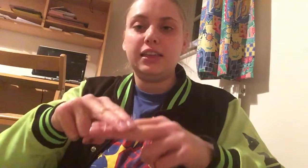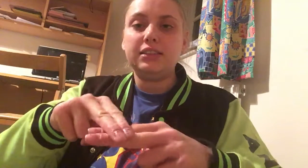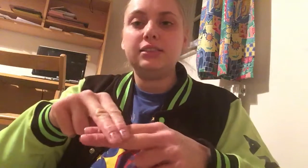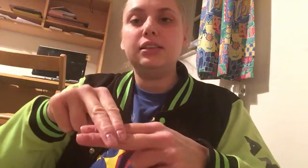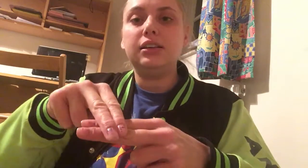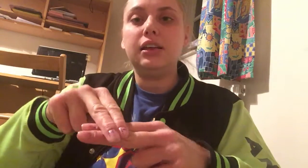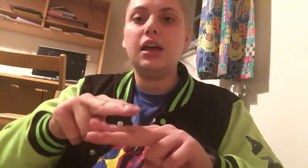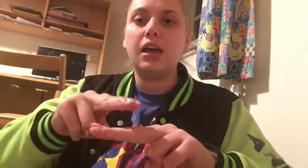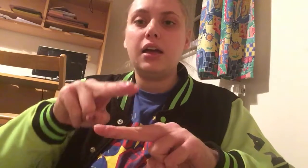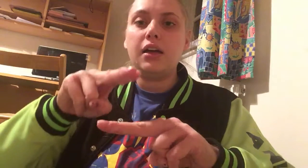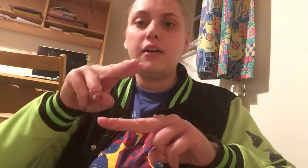this.